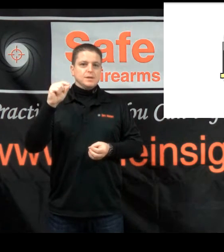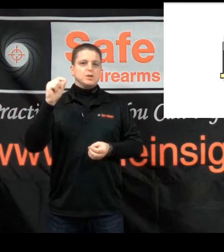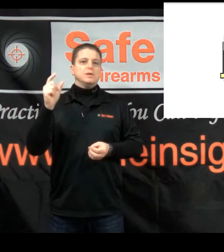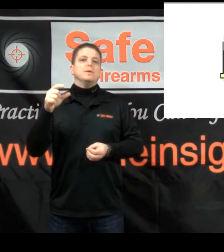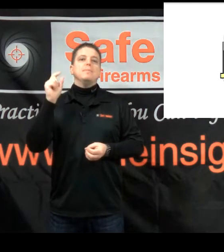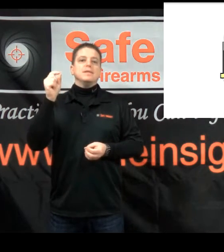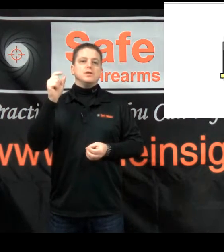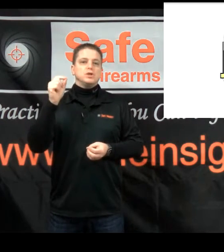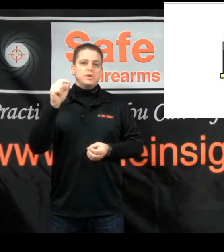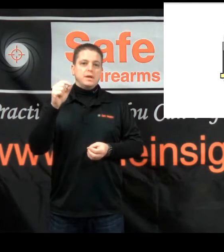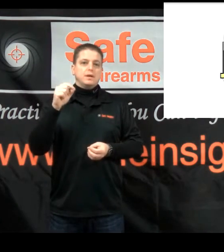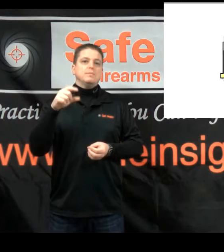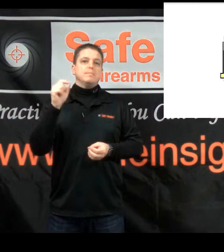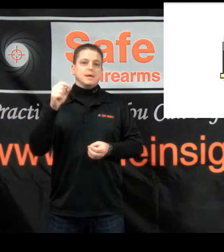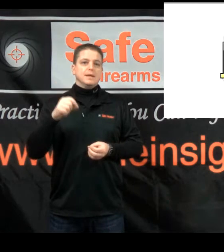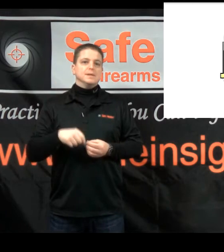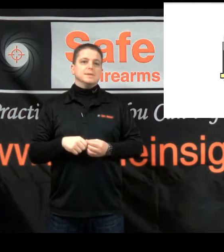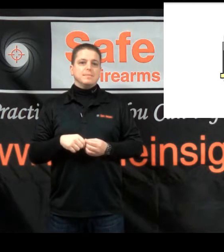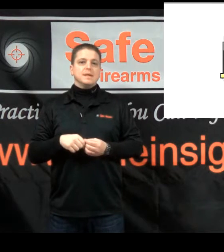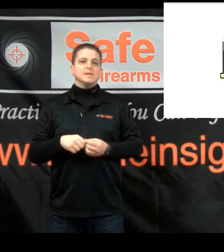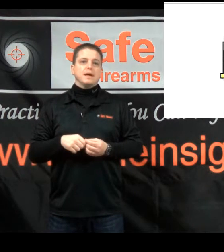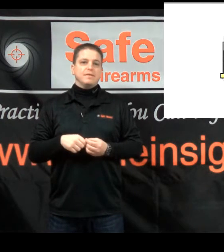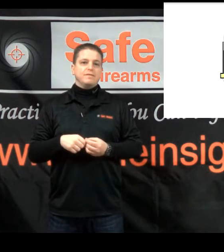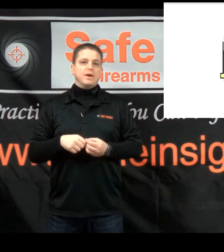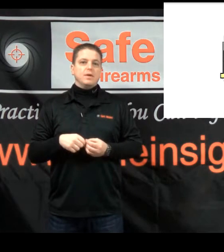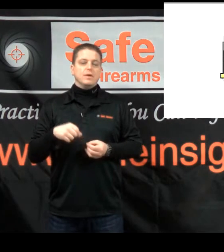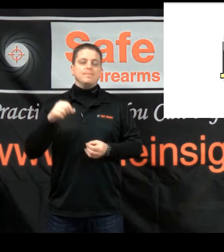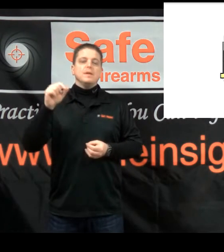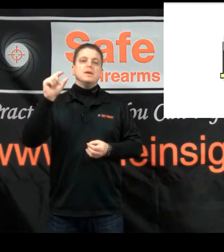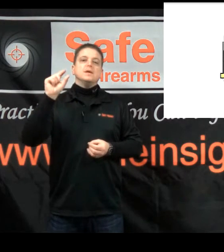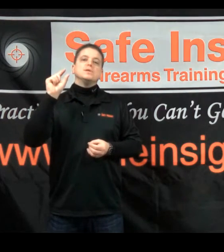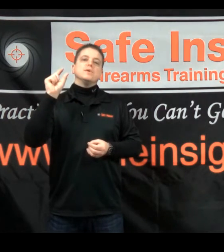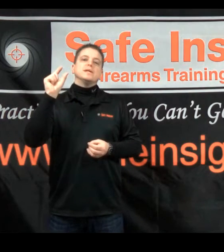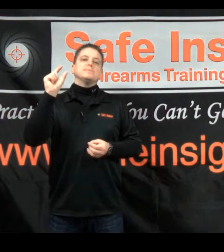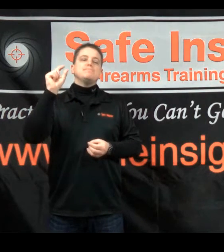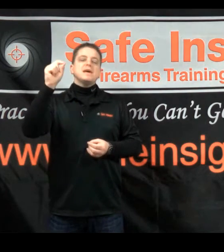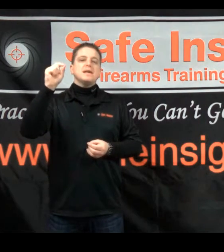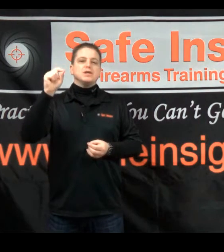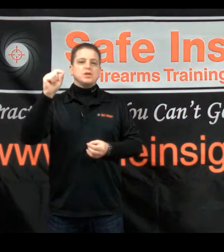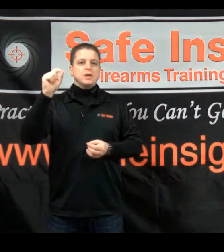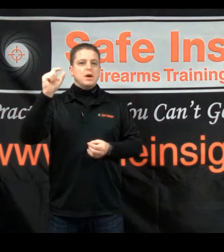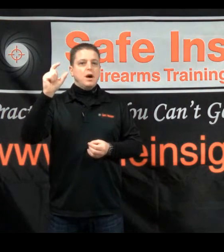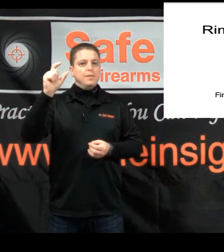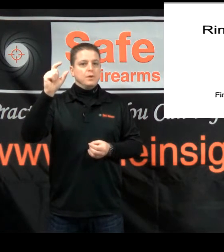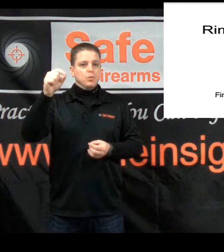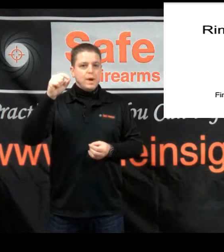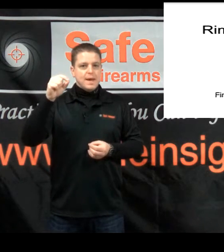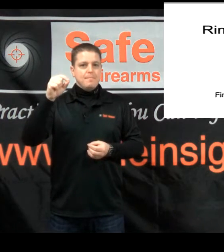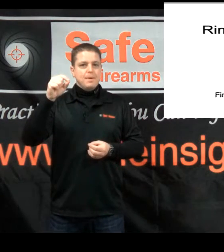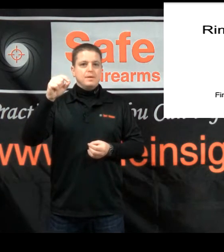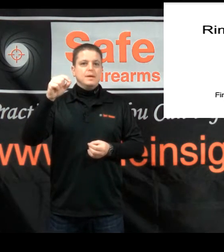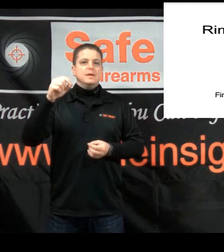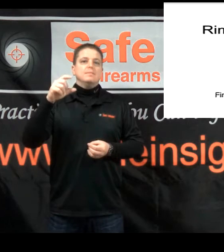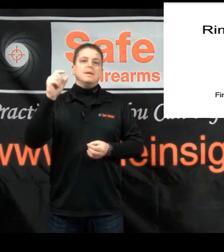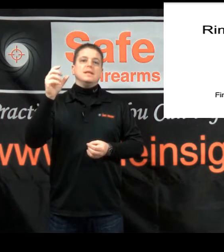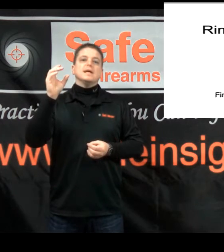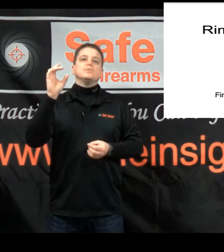pinched by the shooting mechanism inside of the firearm. So it gets pinched on the rim, meaning that's